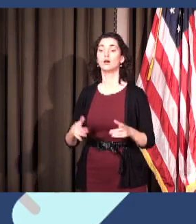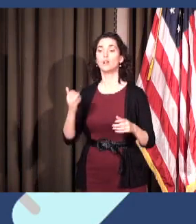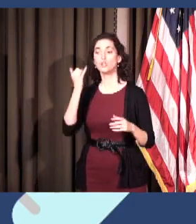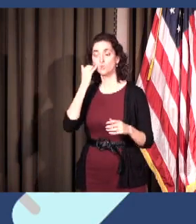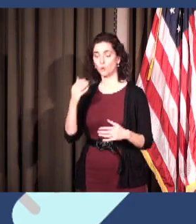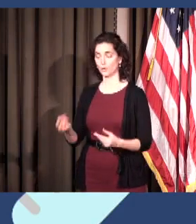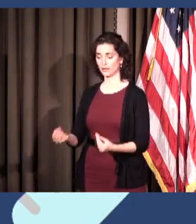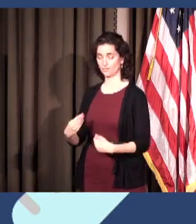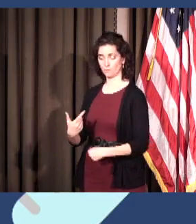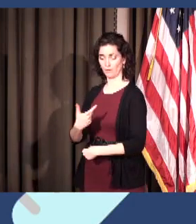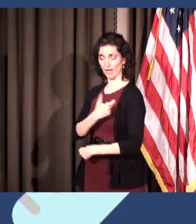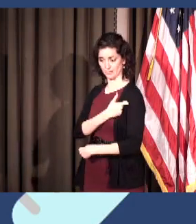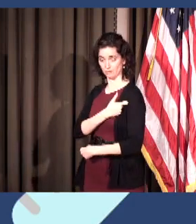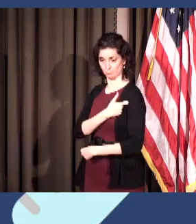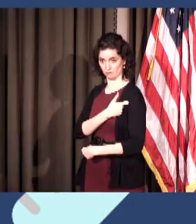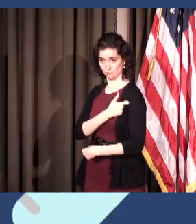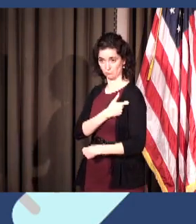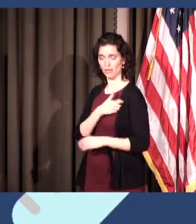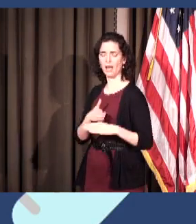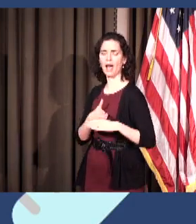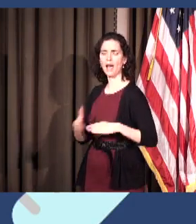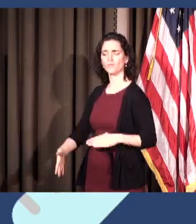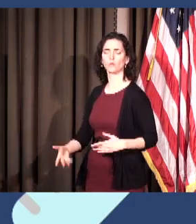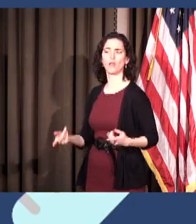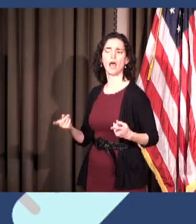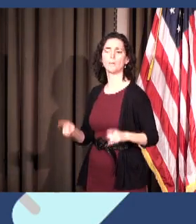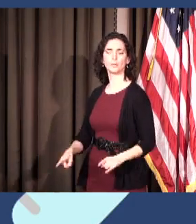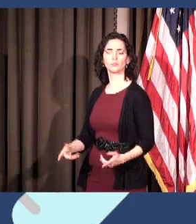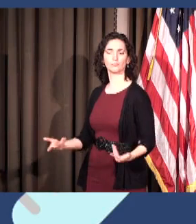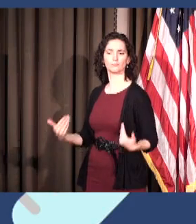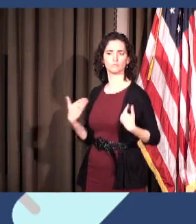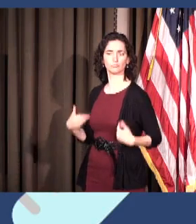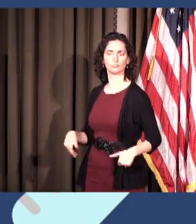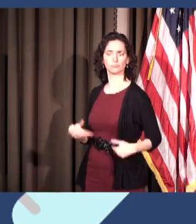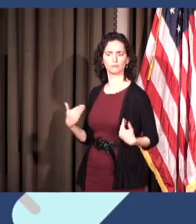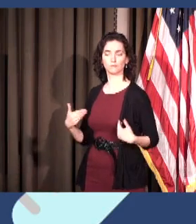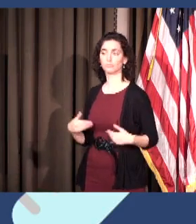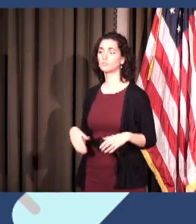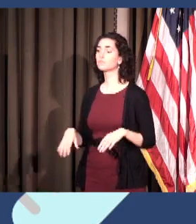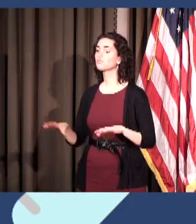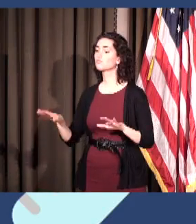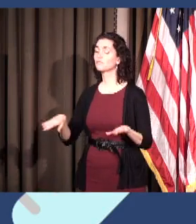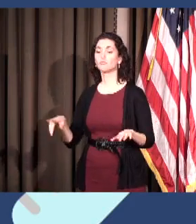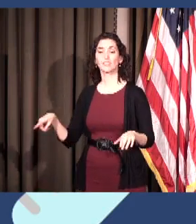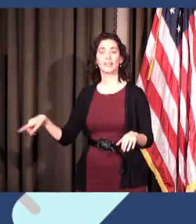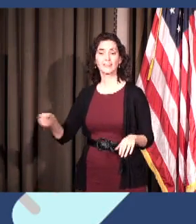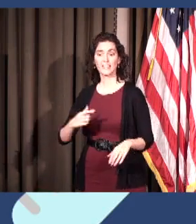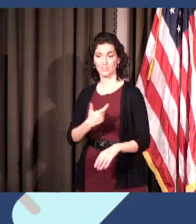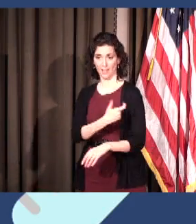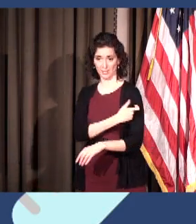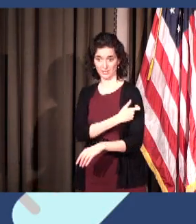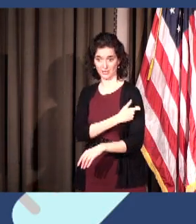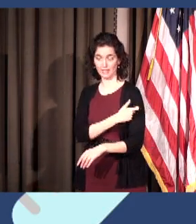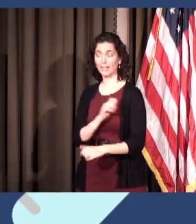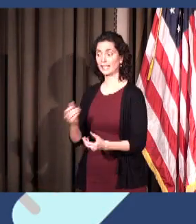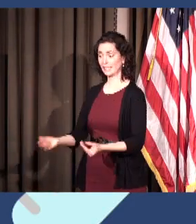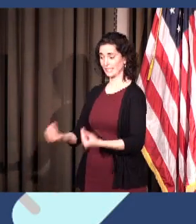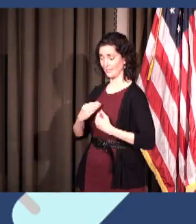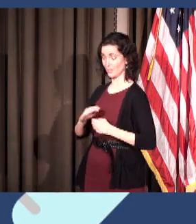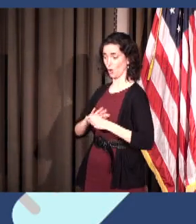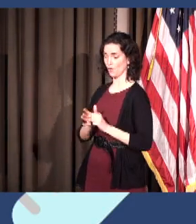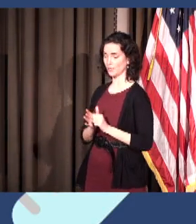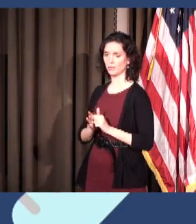after they get a vaccine. These vaccines cannot give you